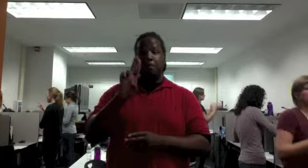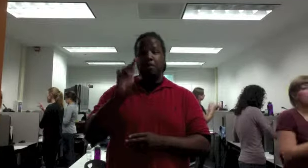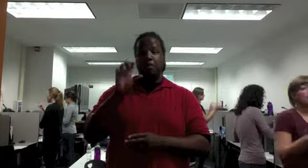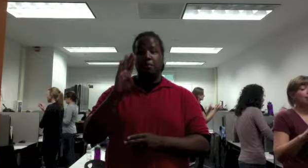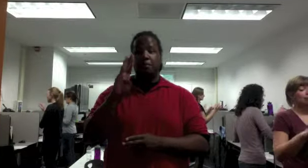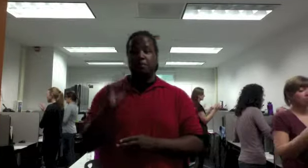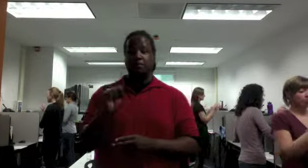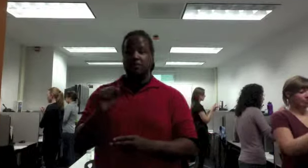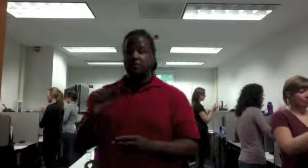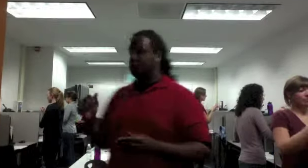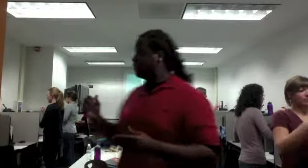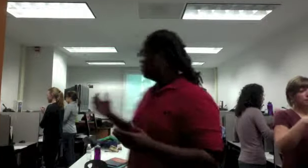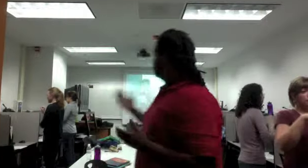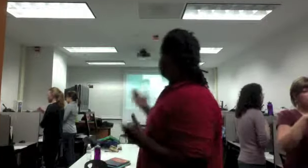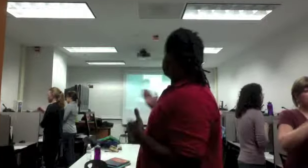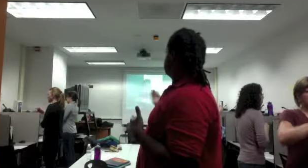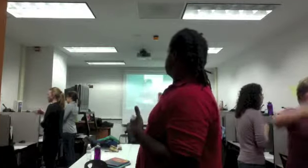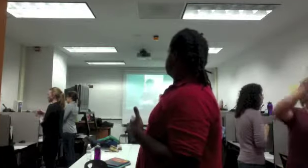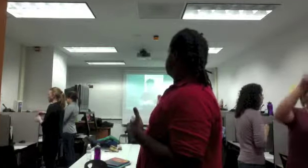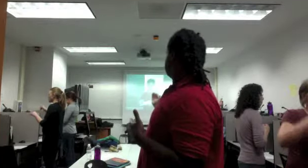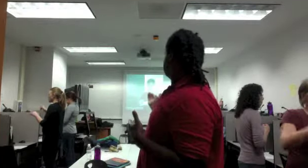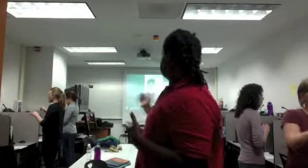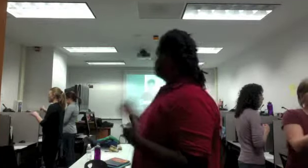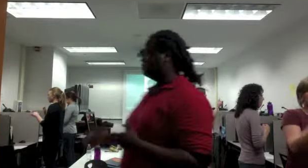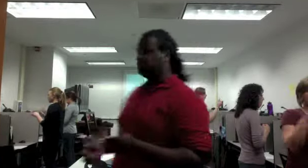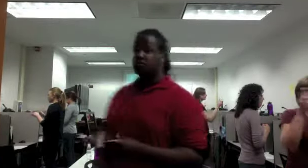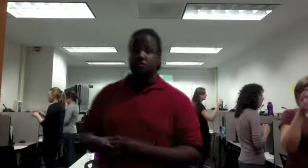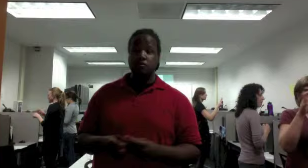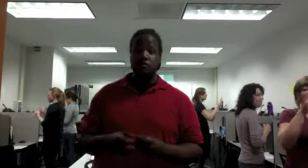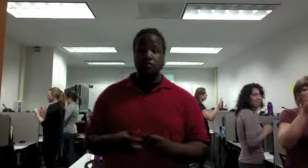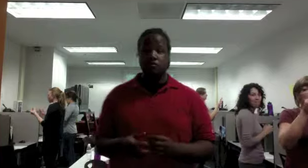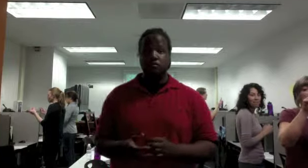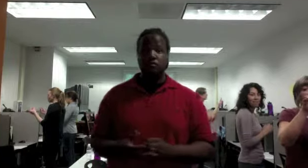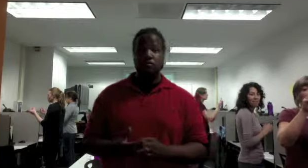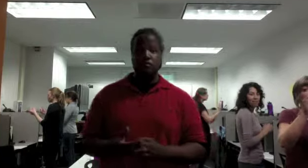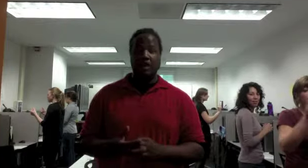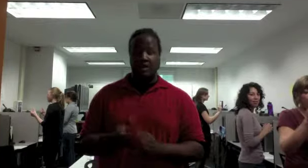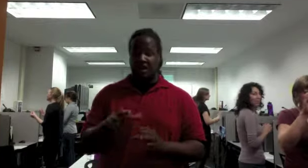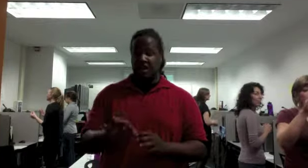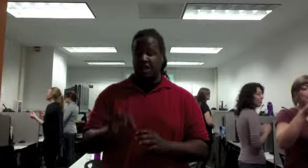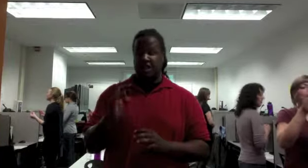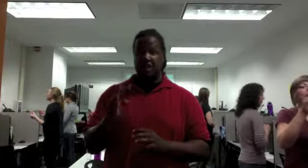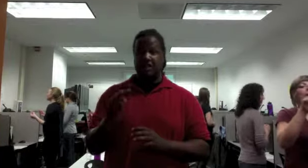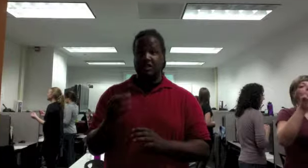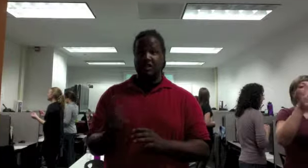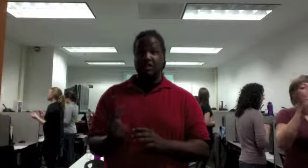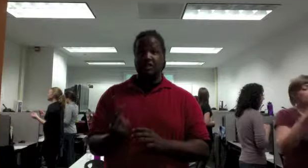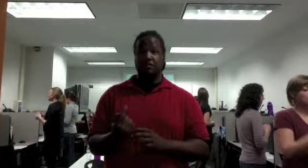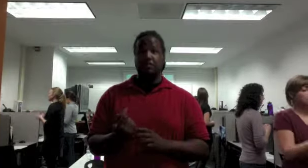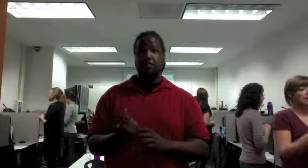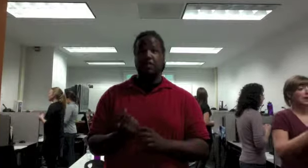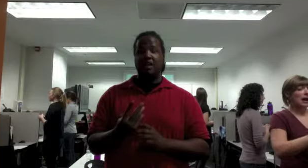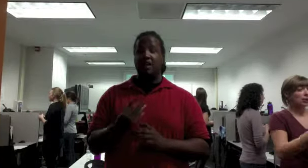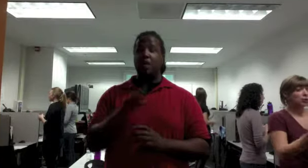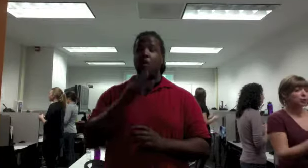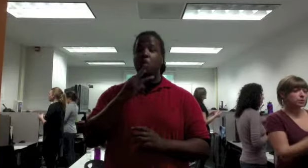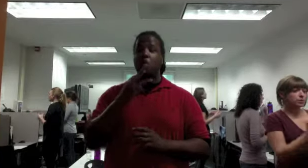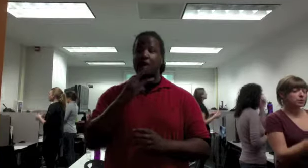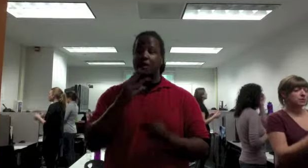These are called bulbs of the thermometer, the silver parts down here on the bottom. What they do to measure relative humidity is they